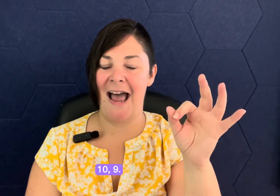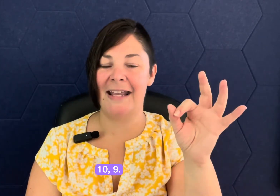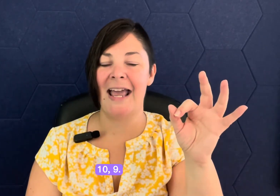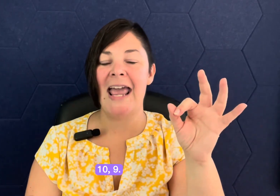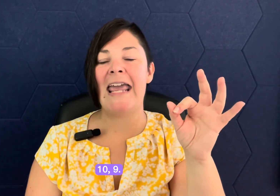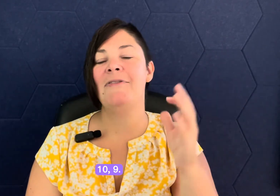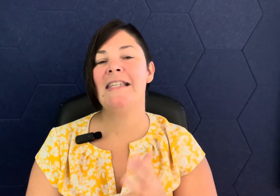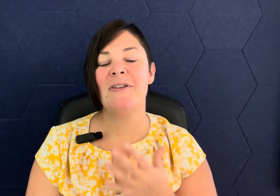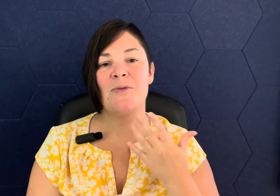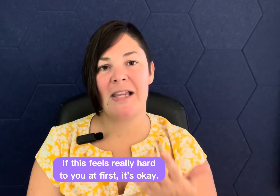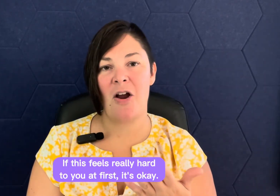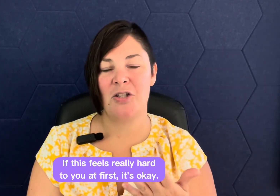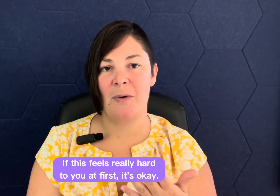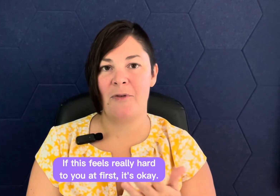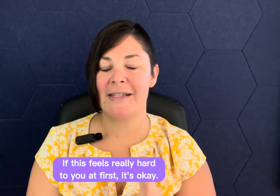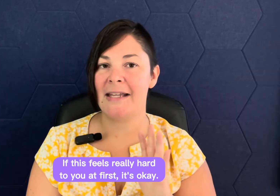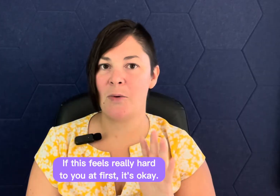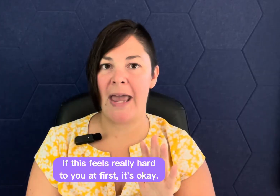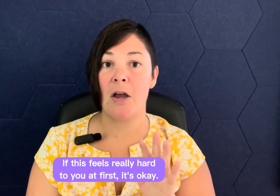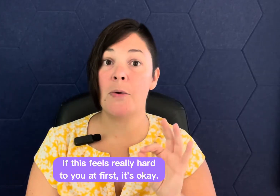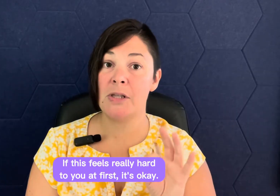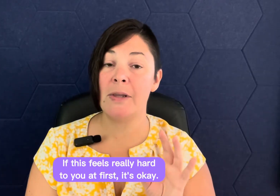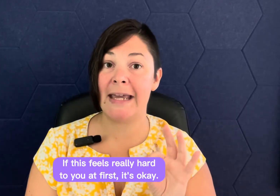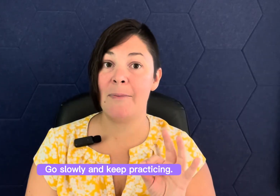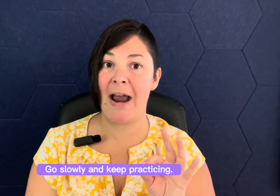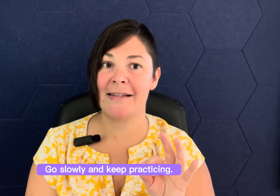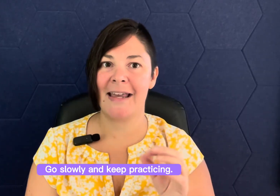9. If this feels really hard to you at first, it's okay. Go slowly and keep practicing.